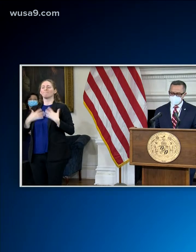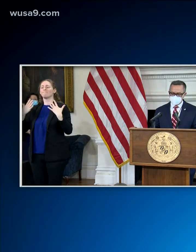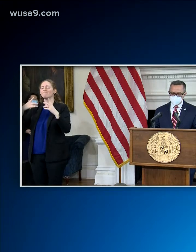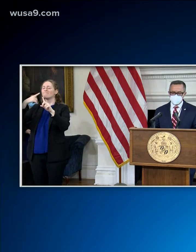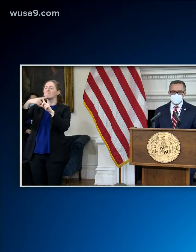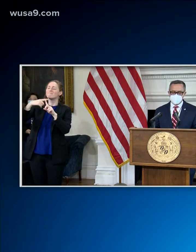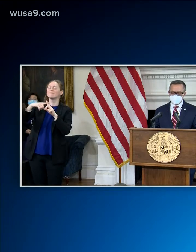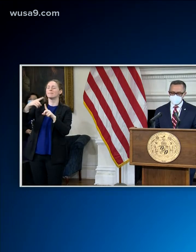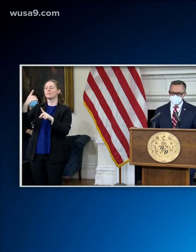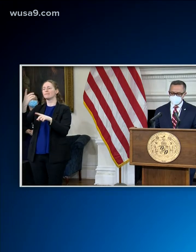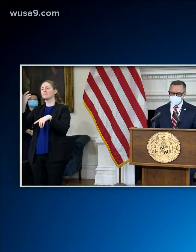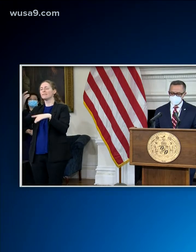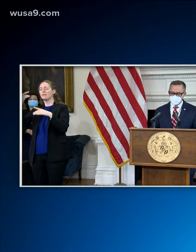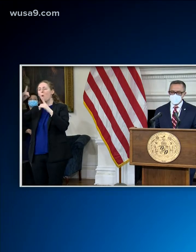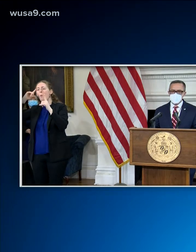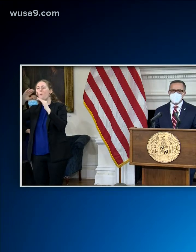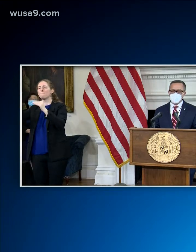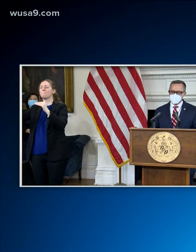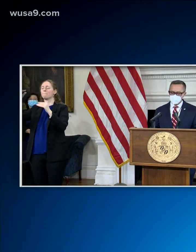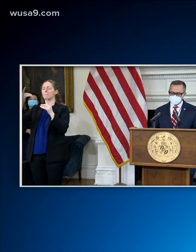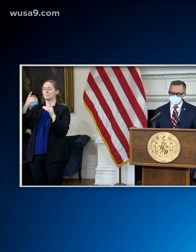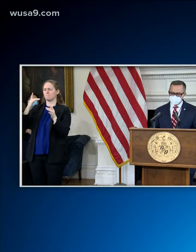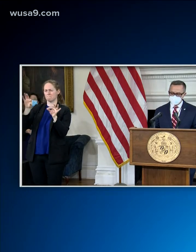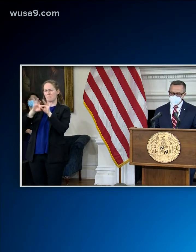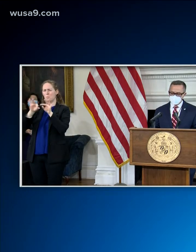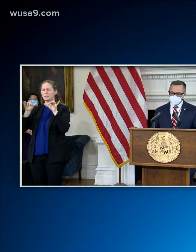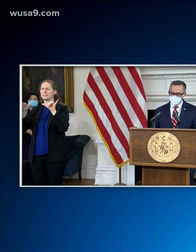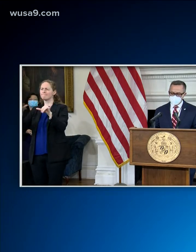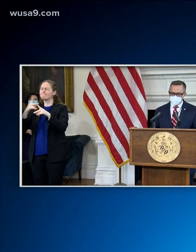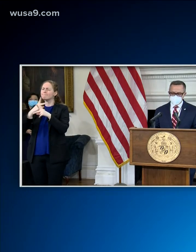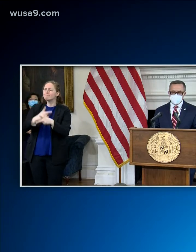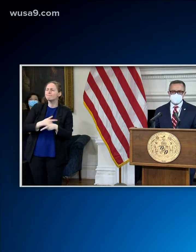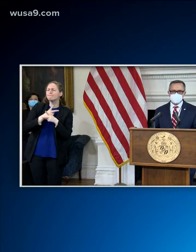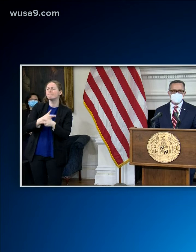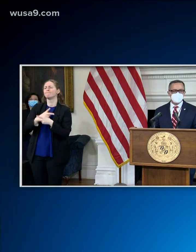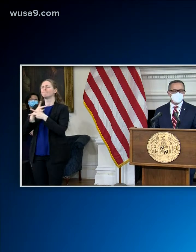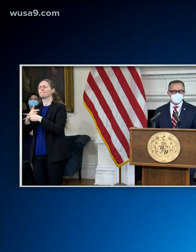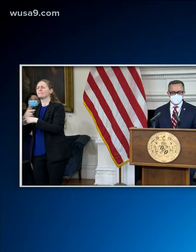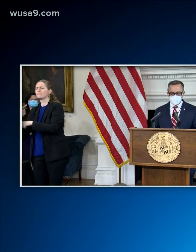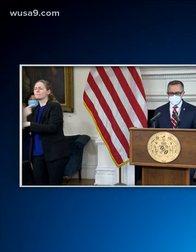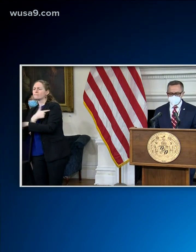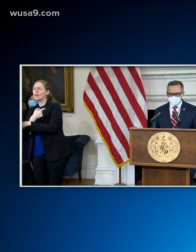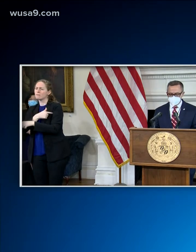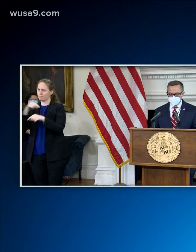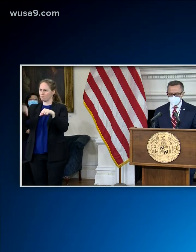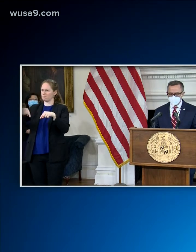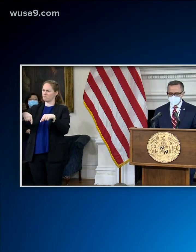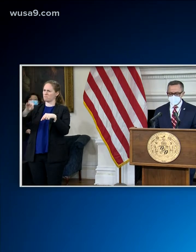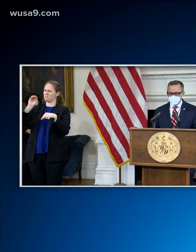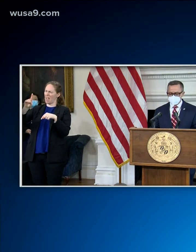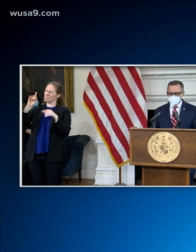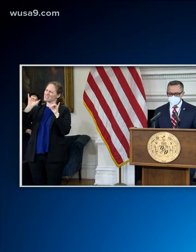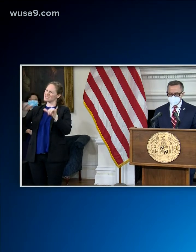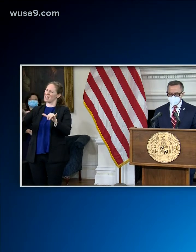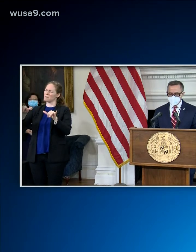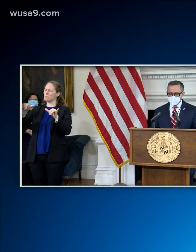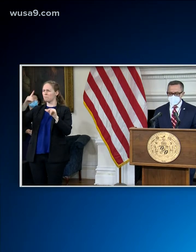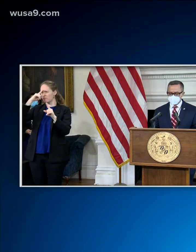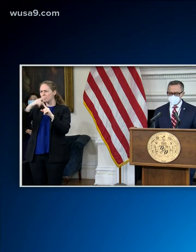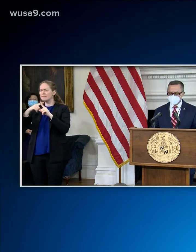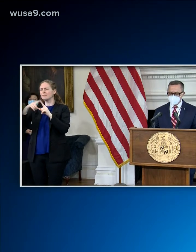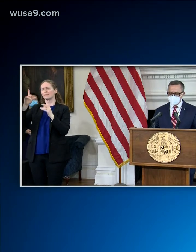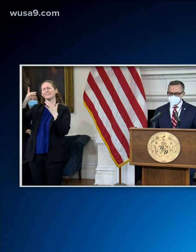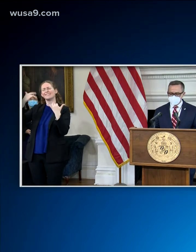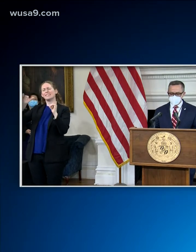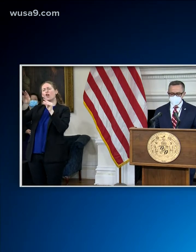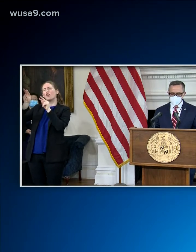health vigilance and vaccination, Marylanders should be cautious but optimistic this spring,